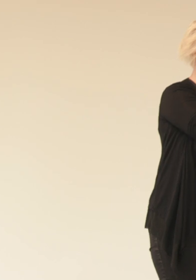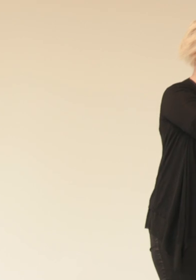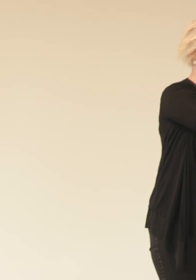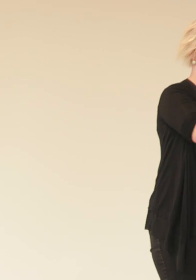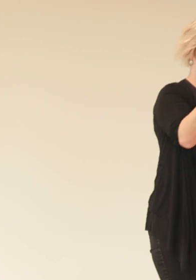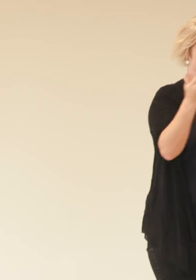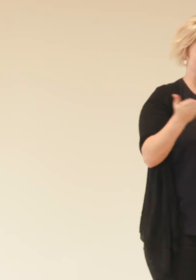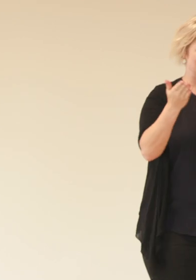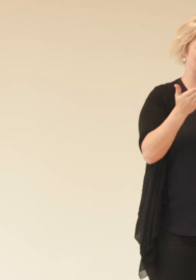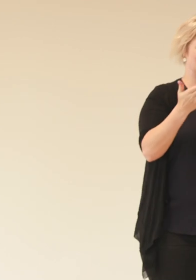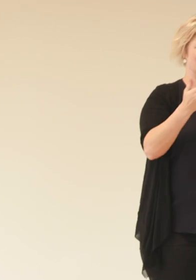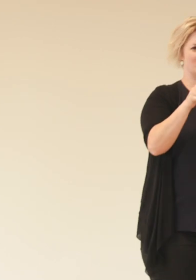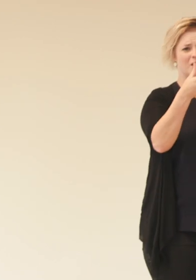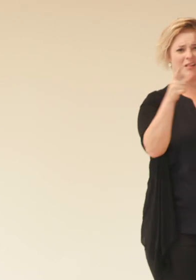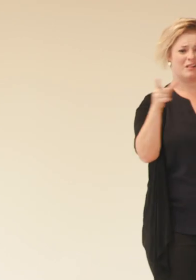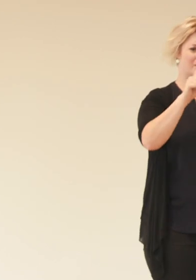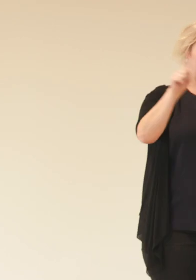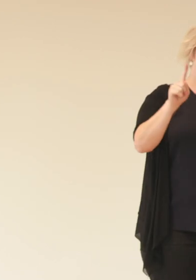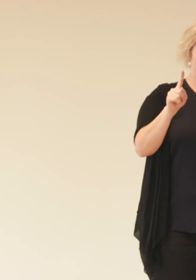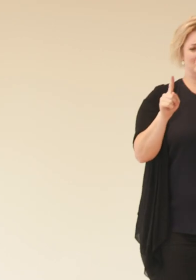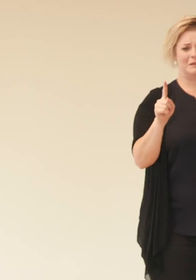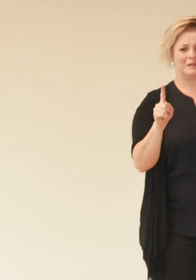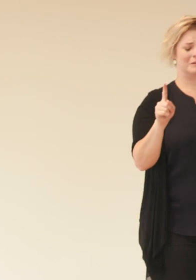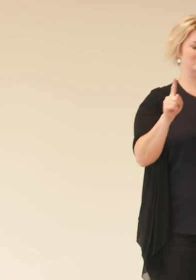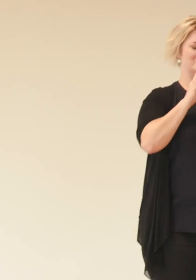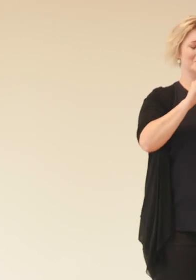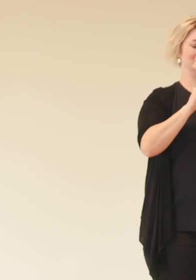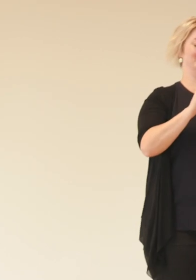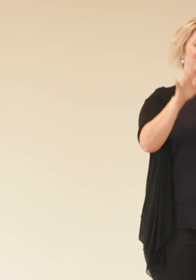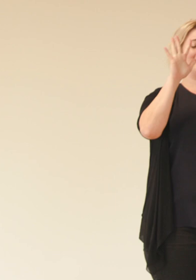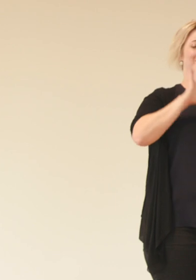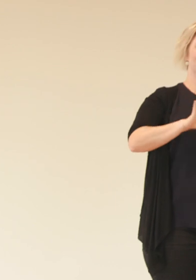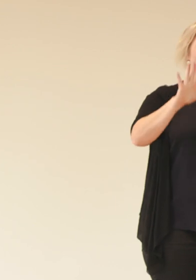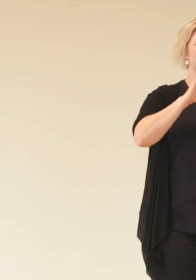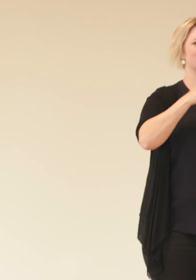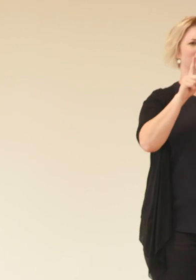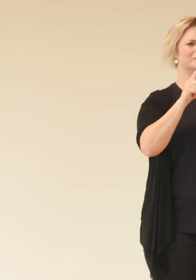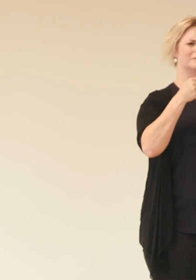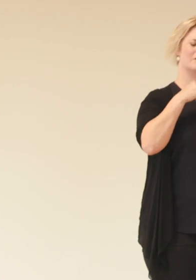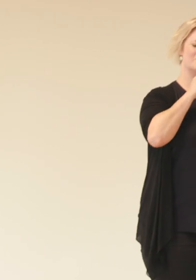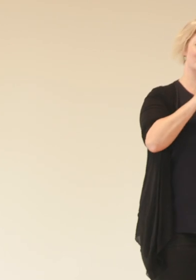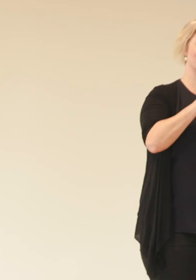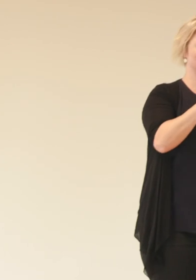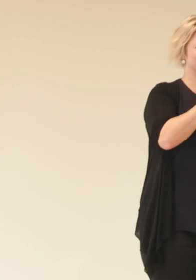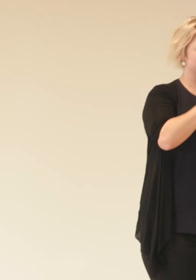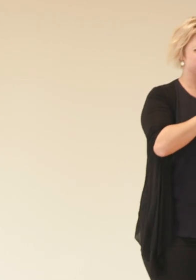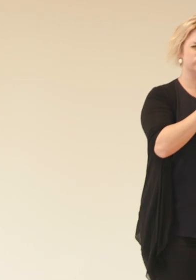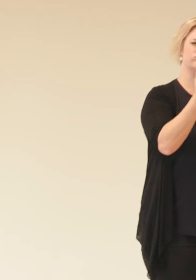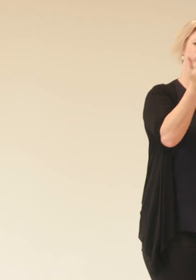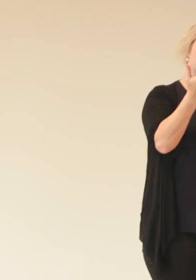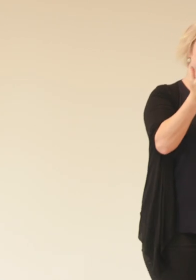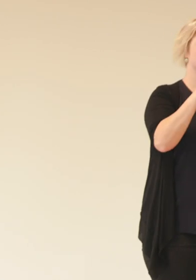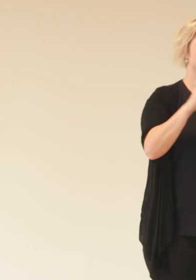that was a little crazy, but still, I felt like I had, you know, I had this desire to do it, so I did it. And it was